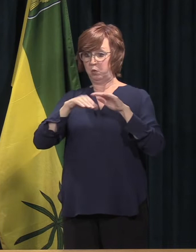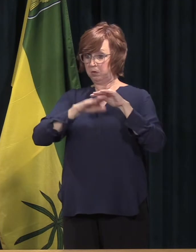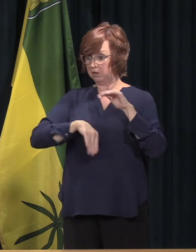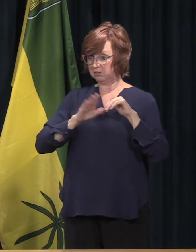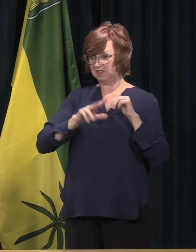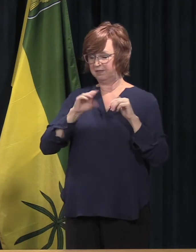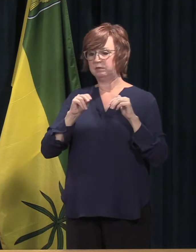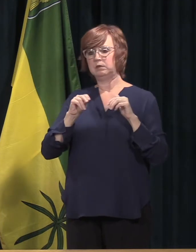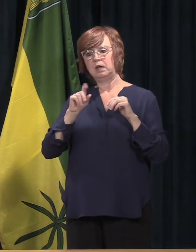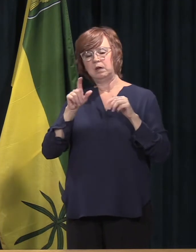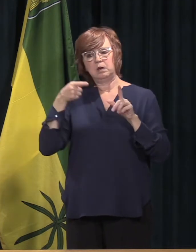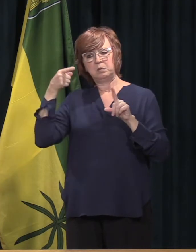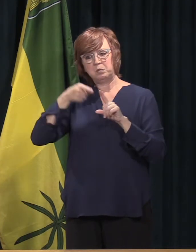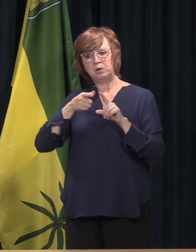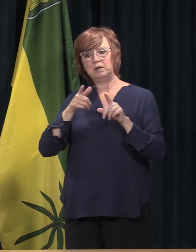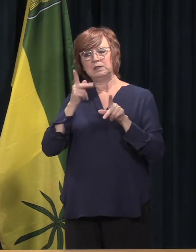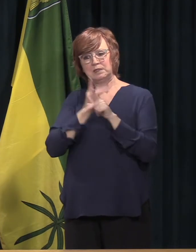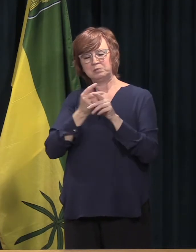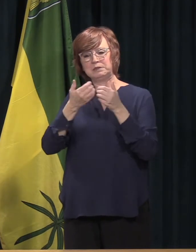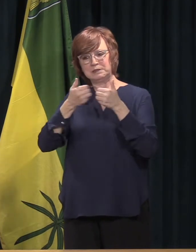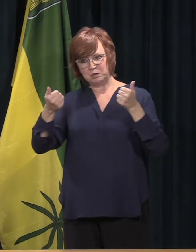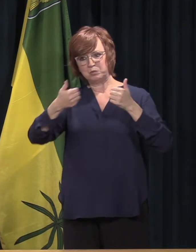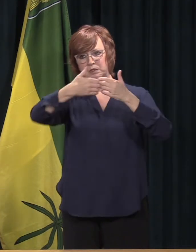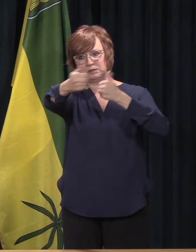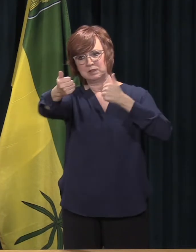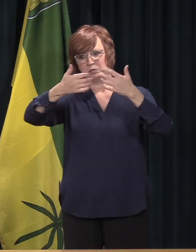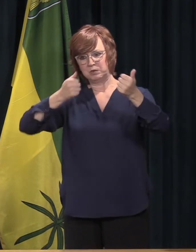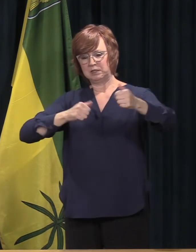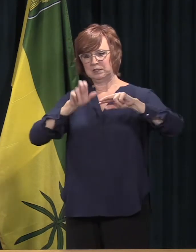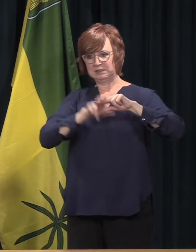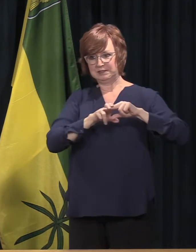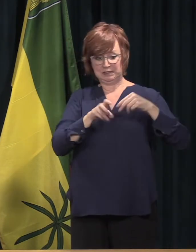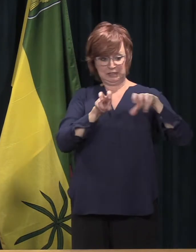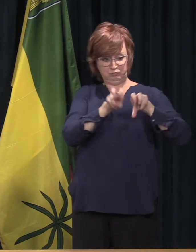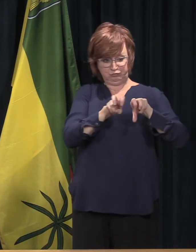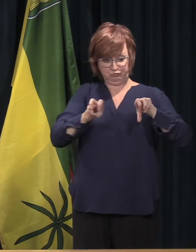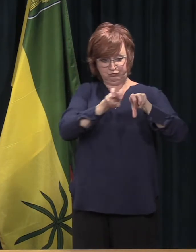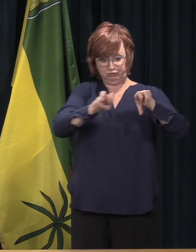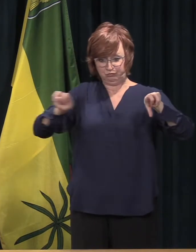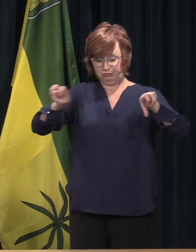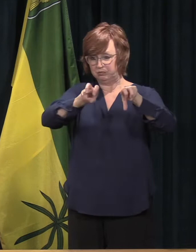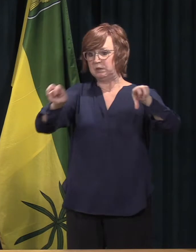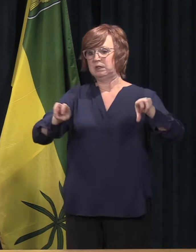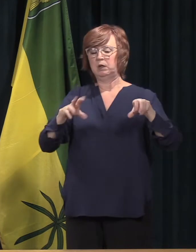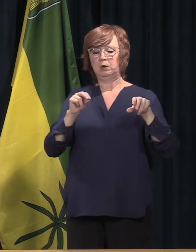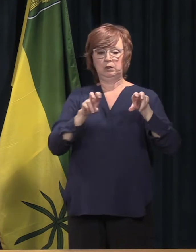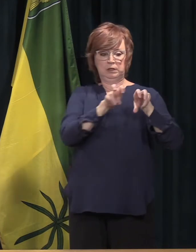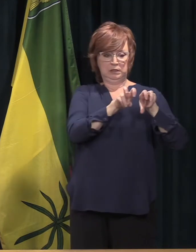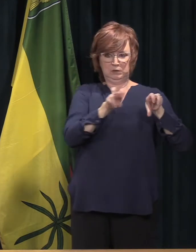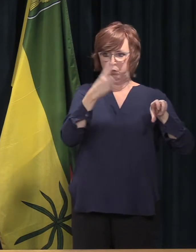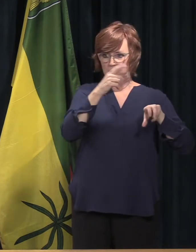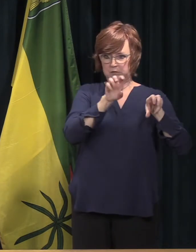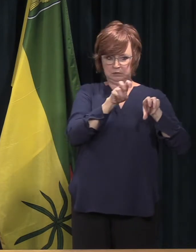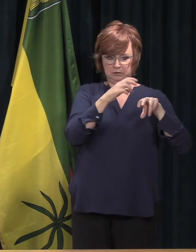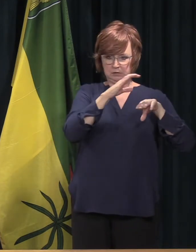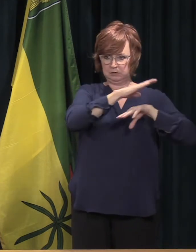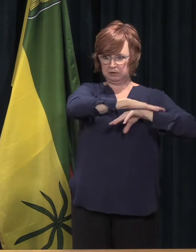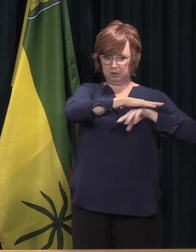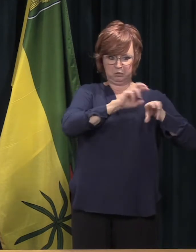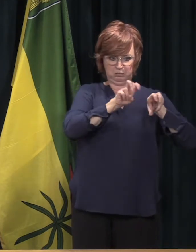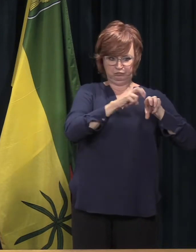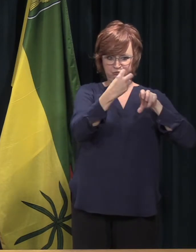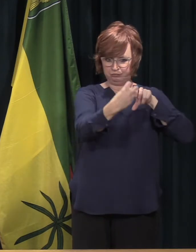need to look at the at ongoing restrictions very carefully in terms of, obviously, are they going to prevent